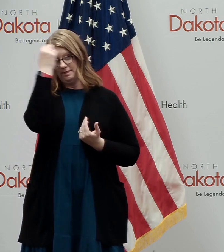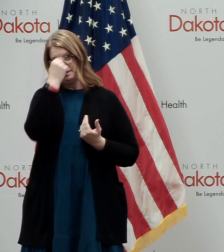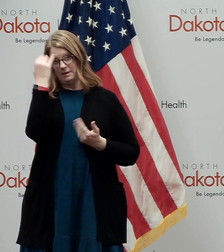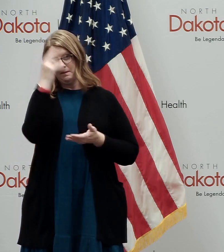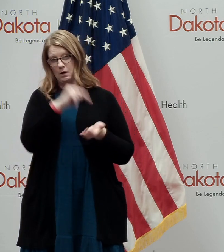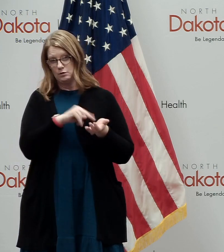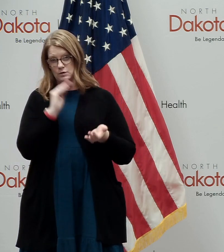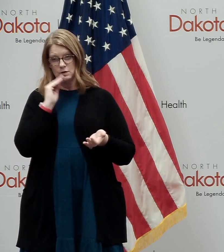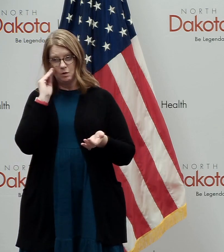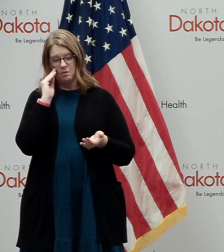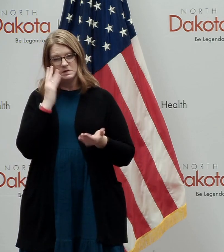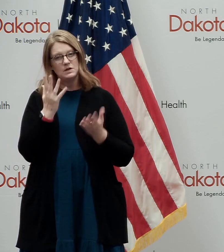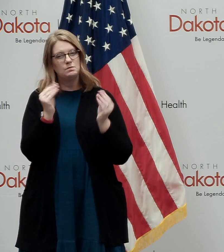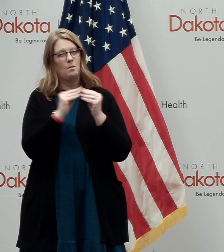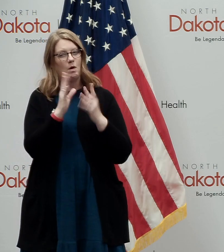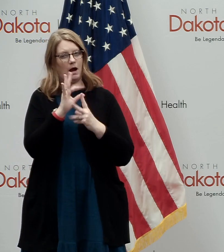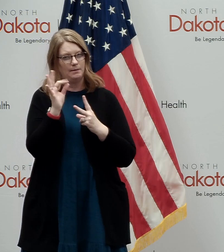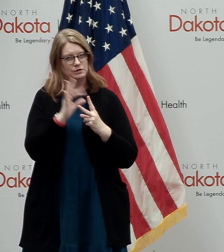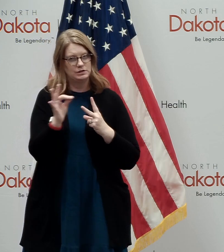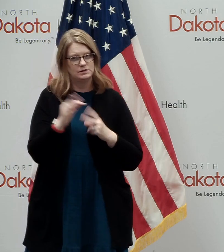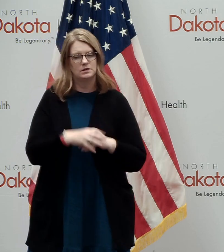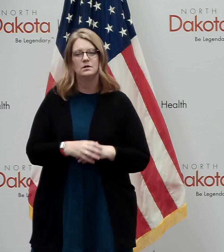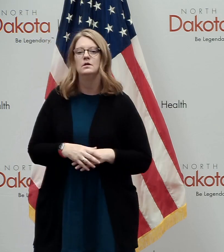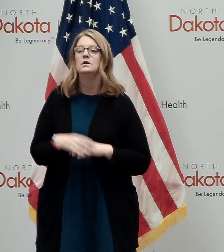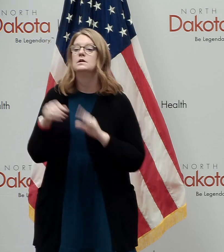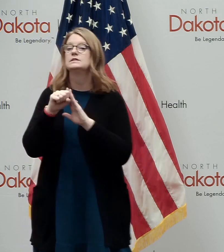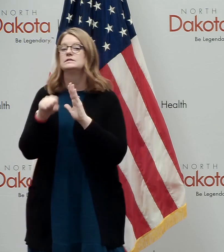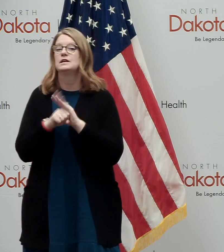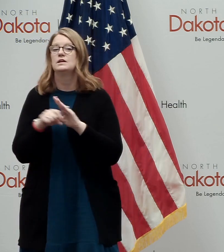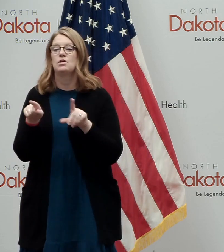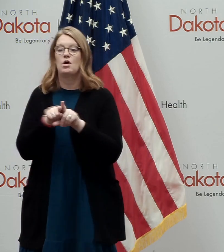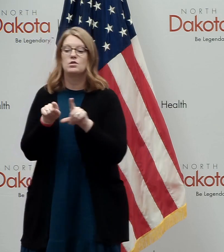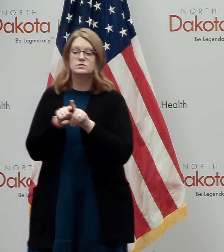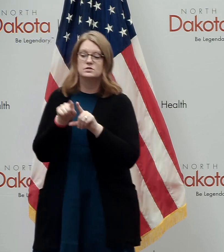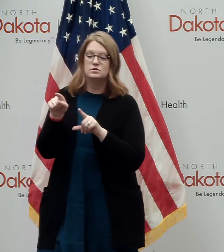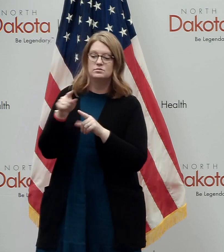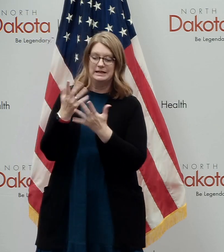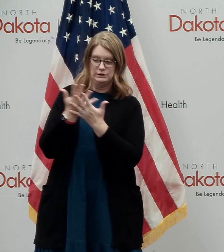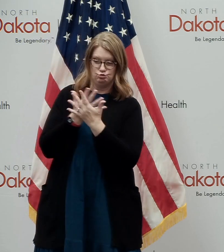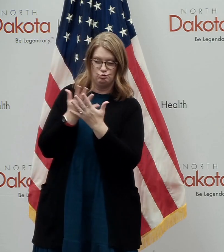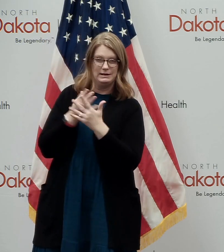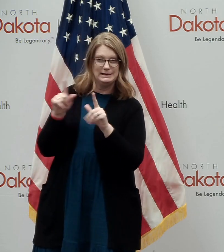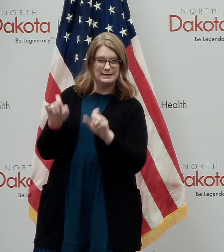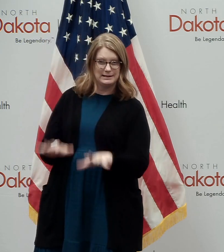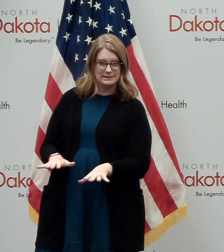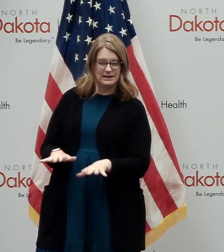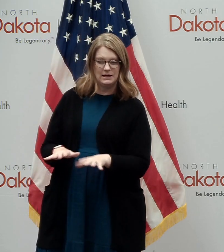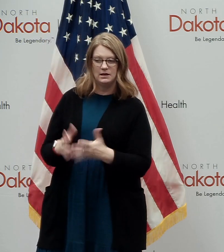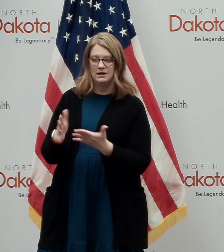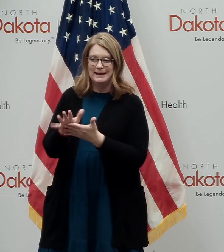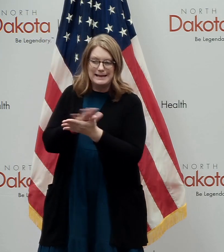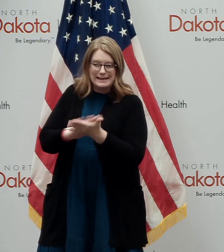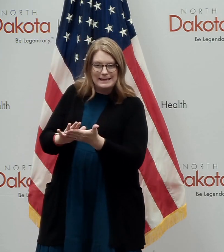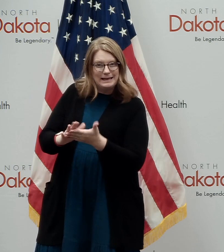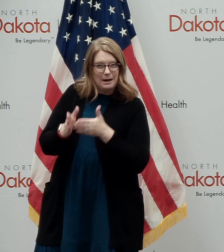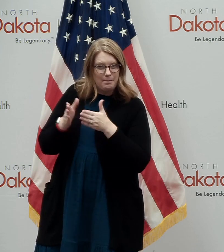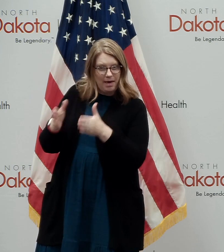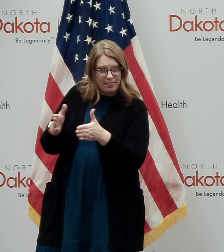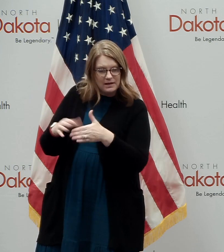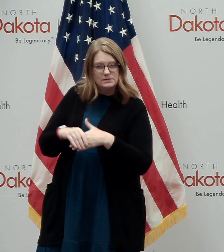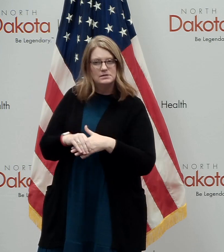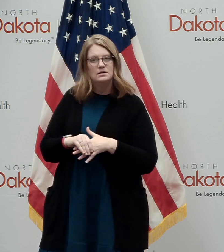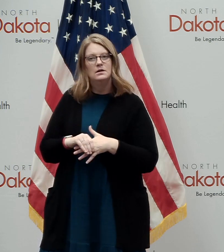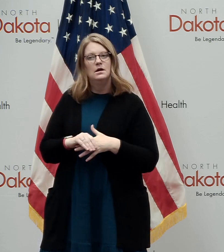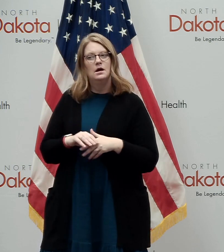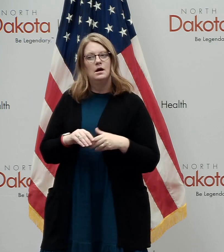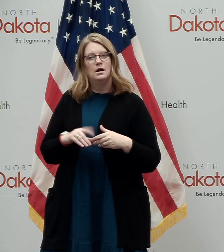care. The state is also looking at innovations in long-term care settings relating to screening, testing, disinfection. We're looking